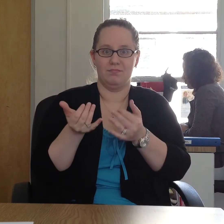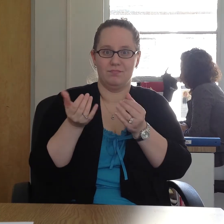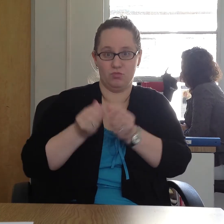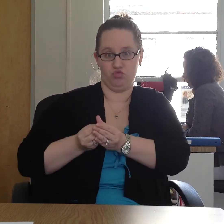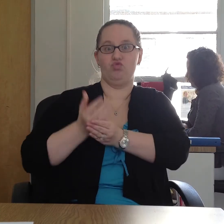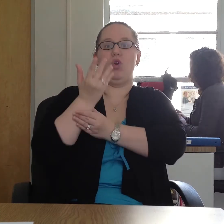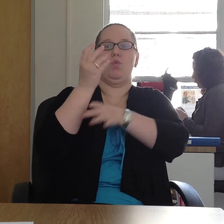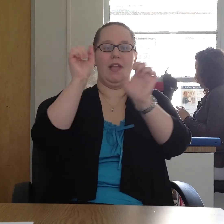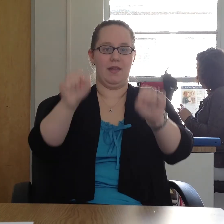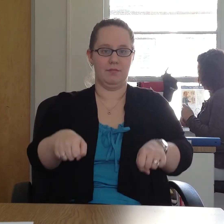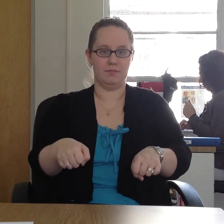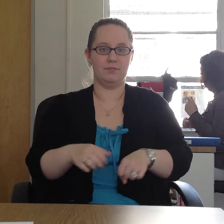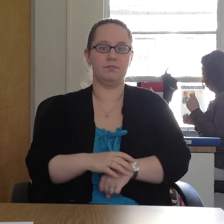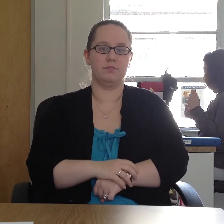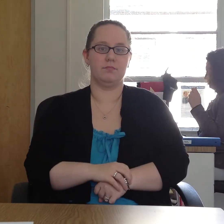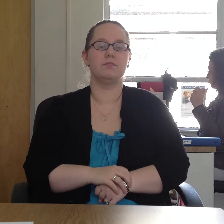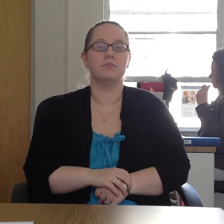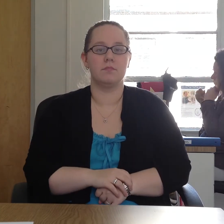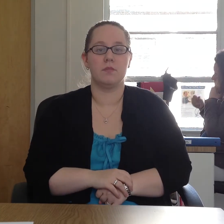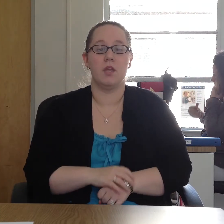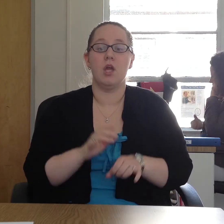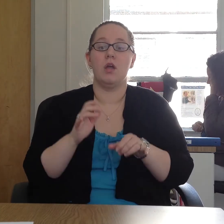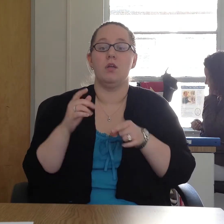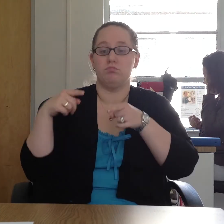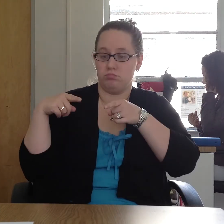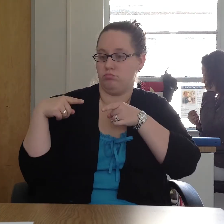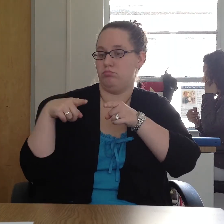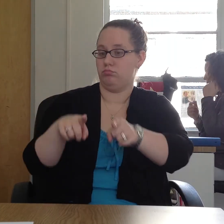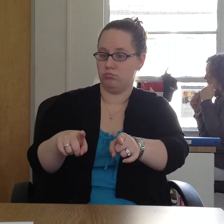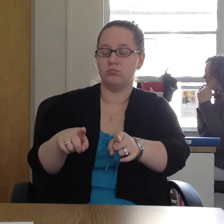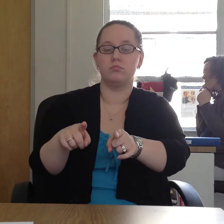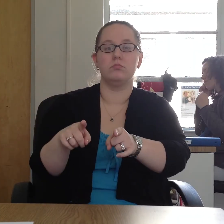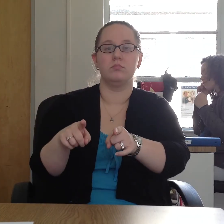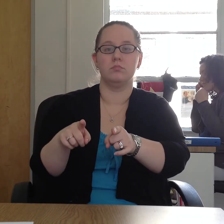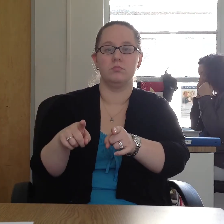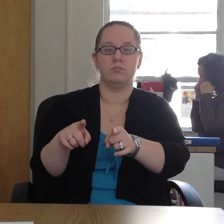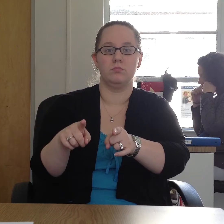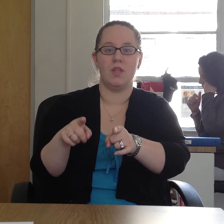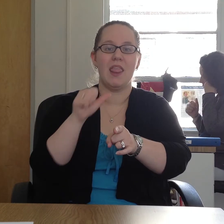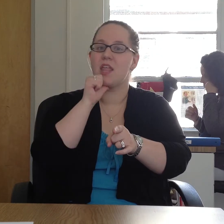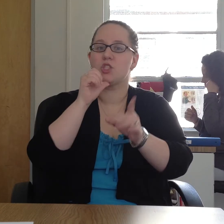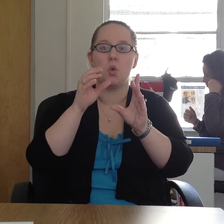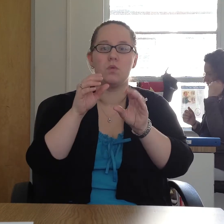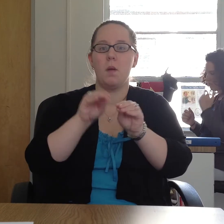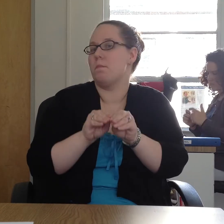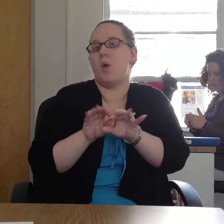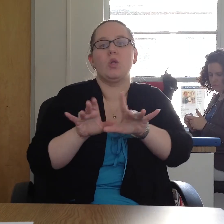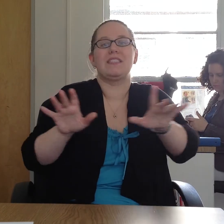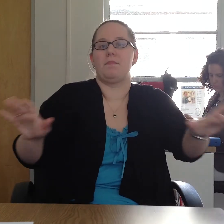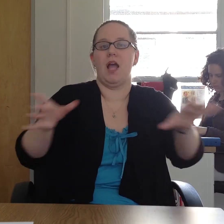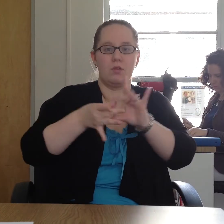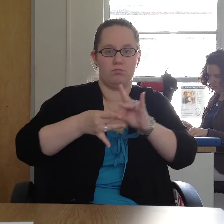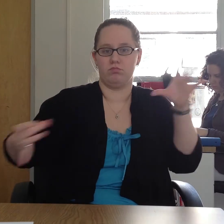During the spore stage, bacteria do not reproduce or multiply, but with proper